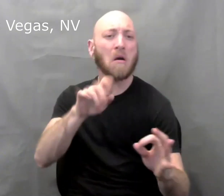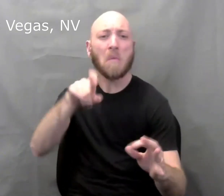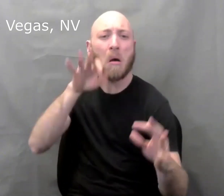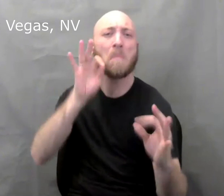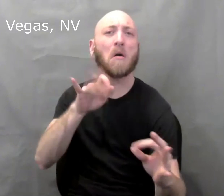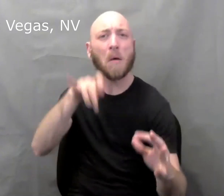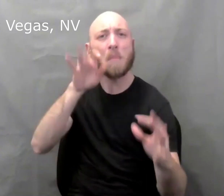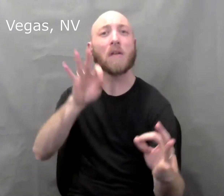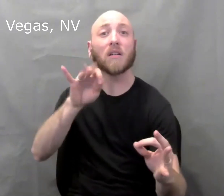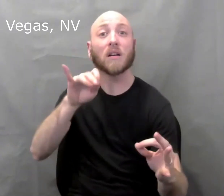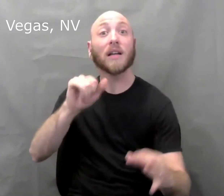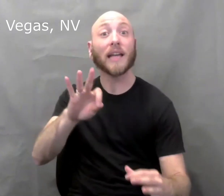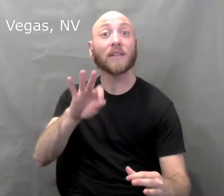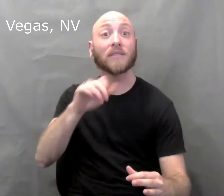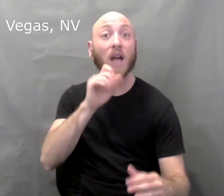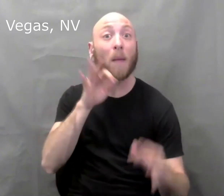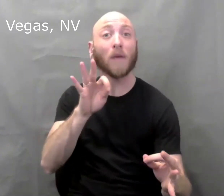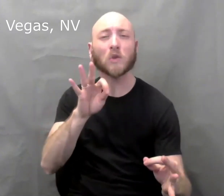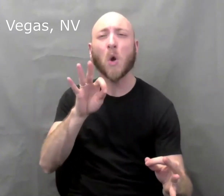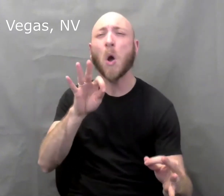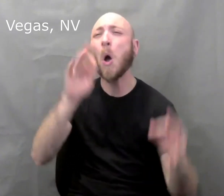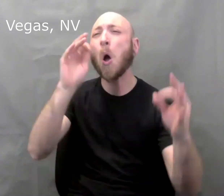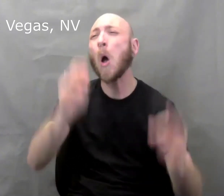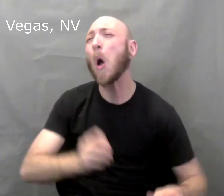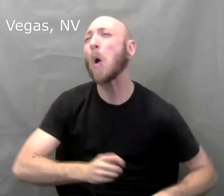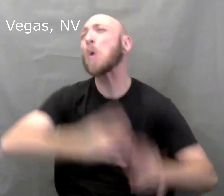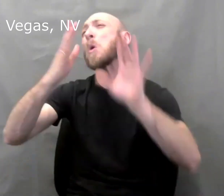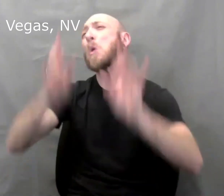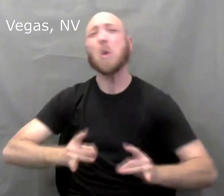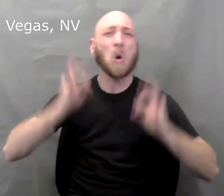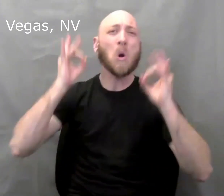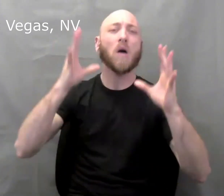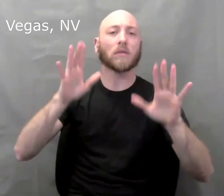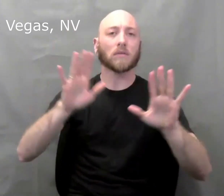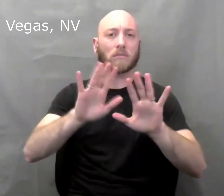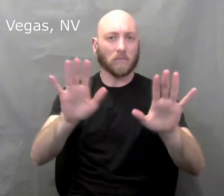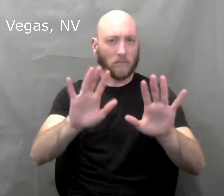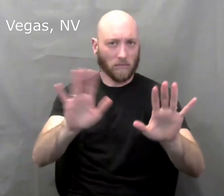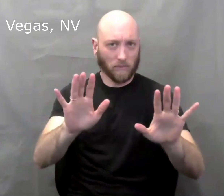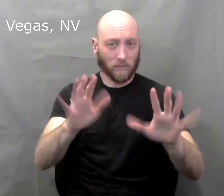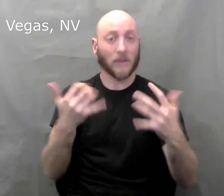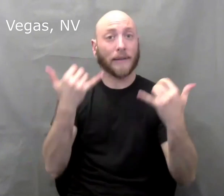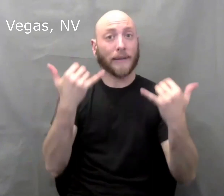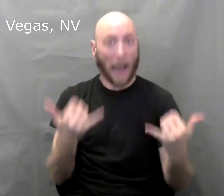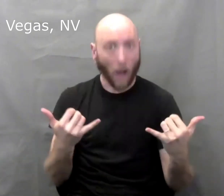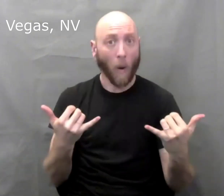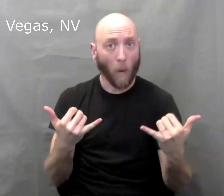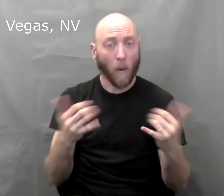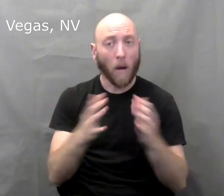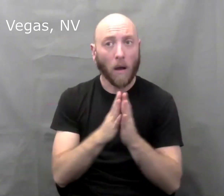it was always bad. It was always miserable. And knowing today that the best thing that I can